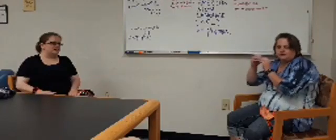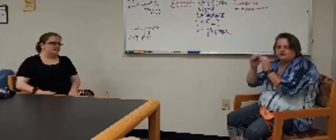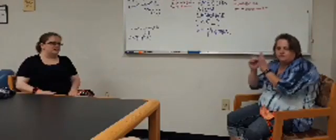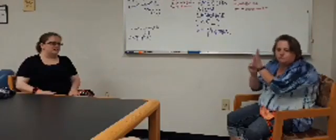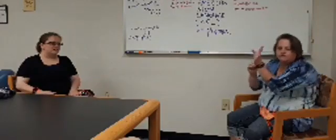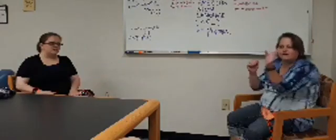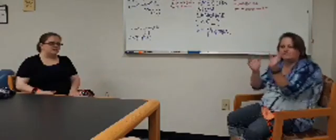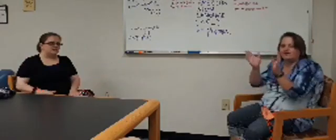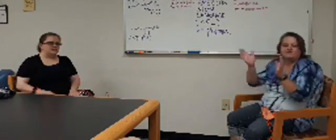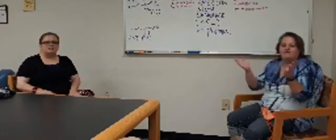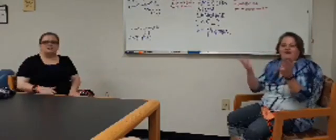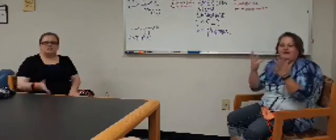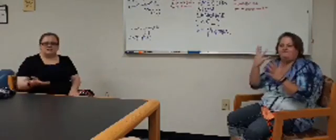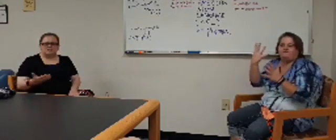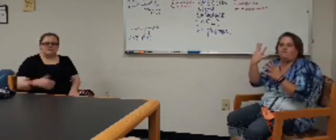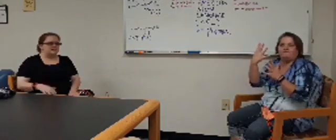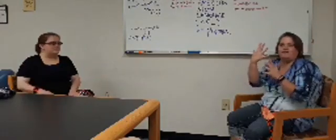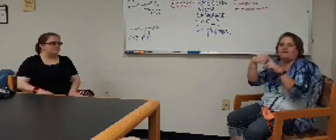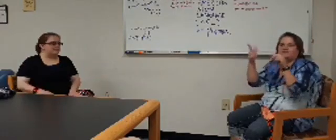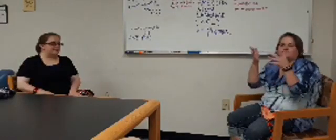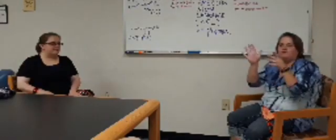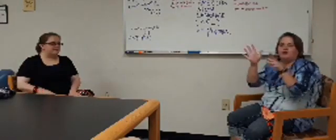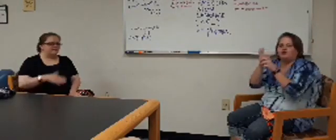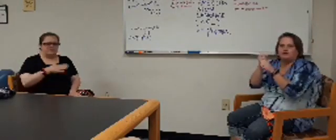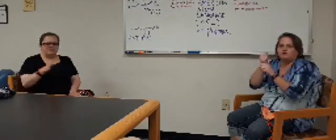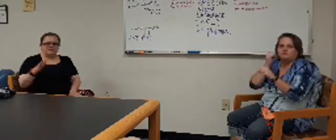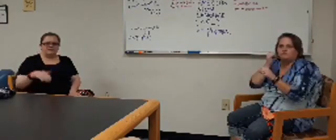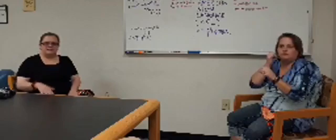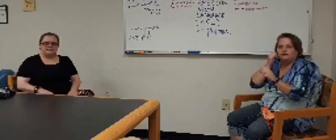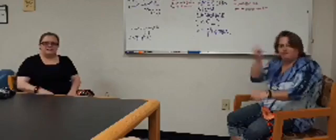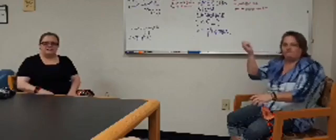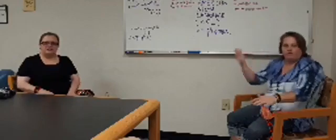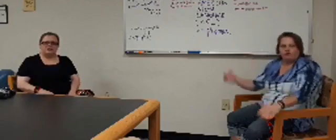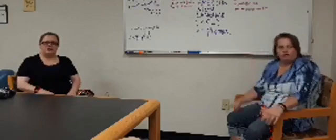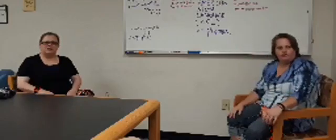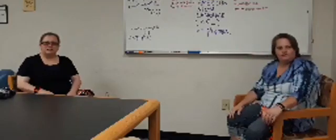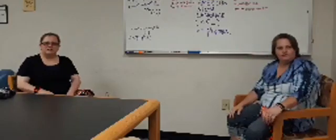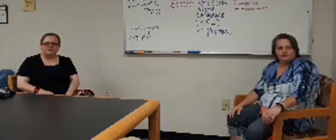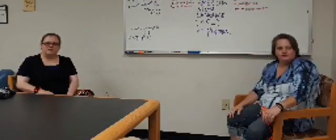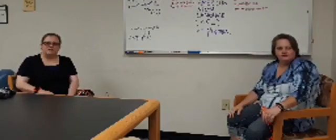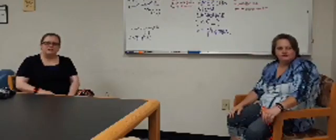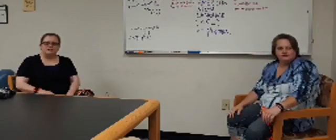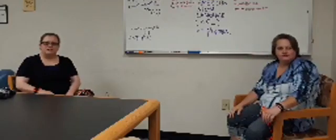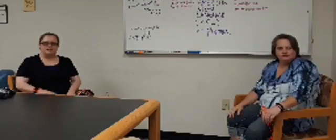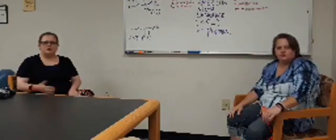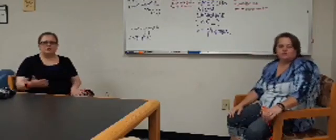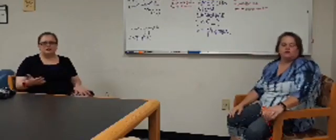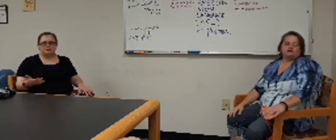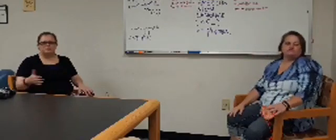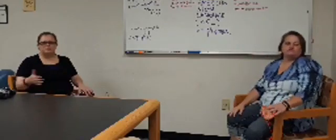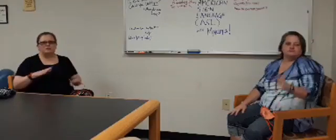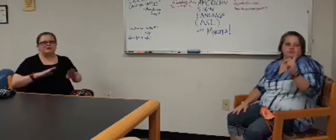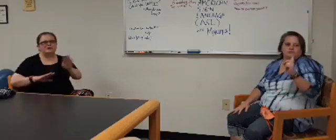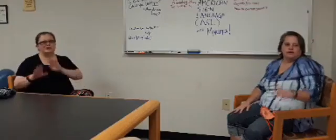Call that. You have to have 4 or 5 different ways to. Is that's what you have to do now, or that's it's more of the old